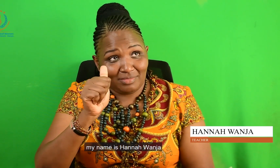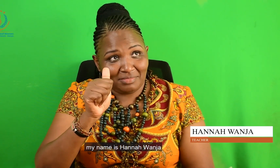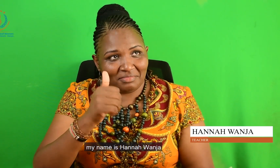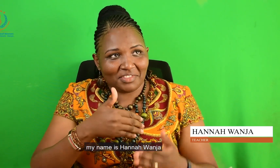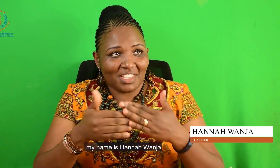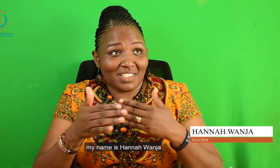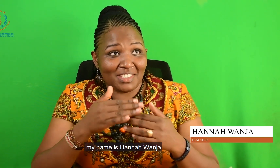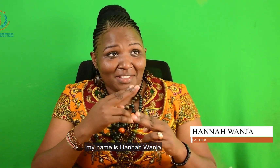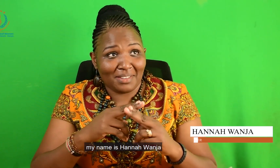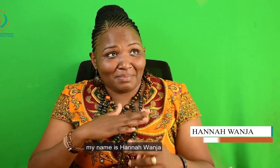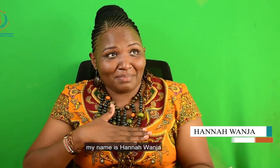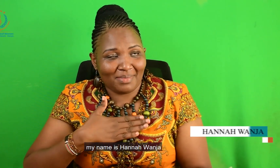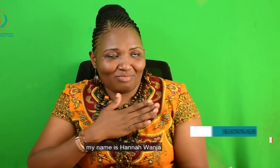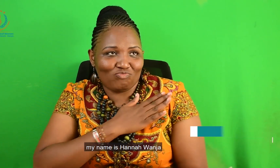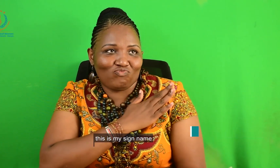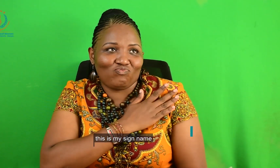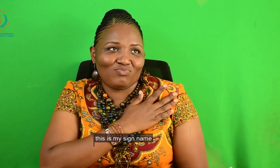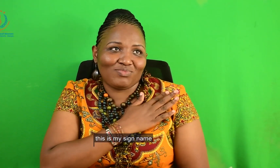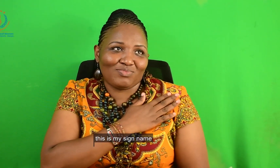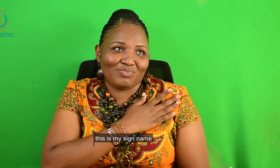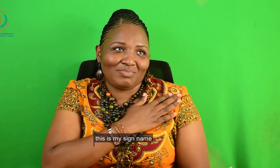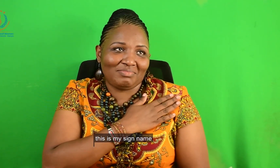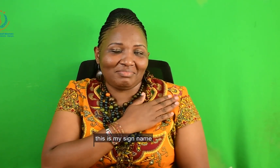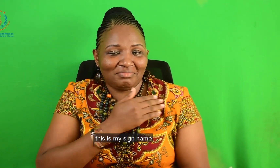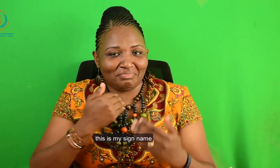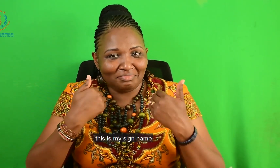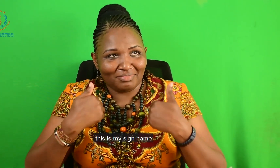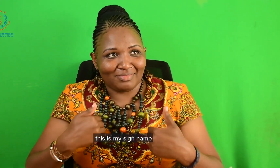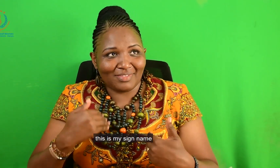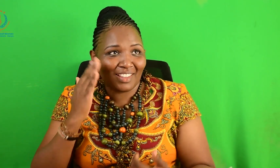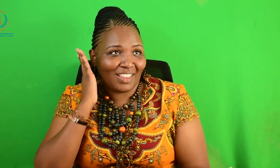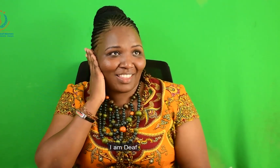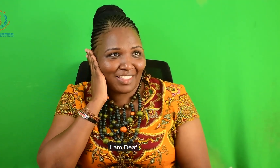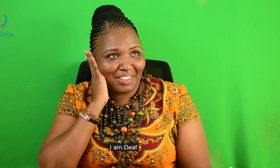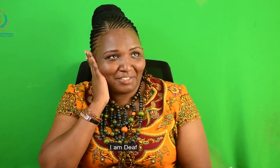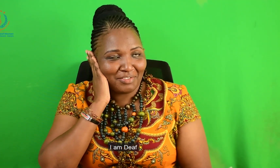Wanja. This is my sign name. I am deaf.